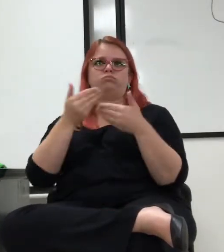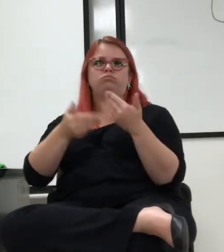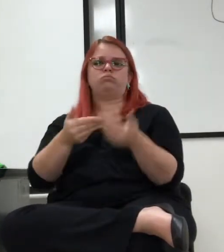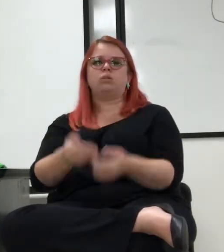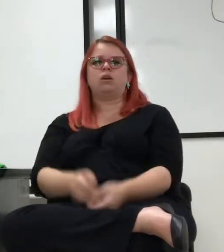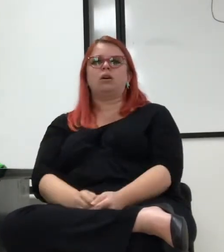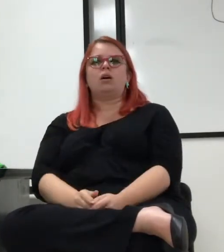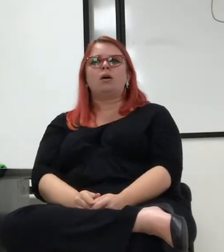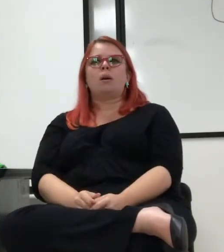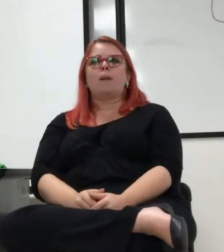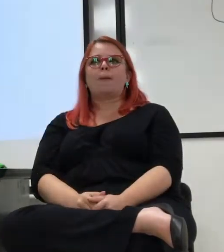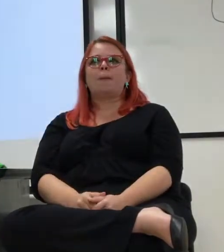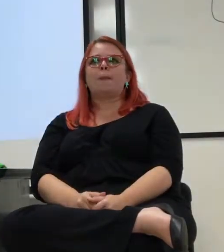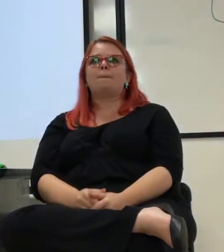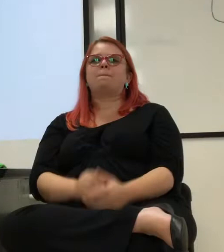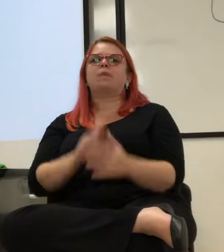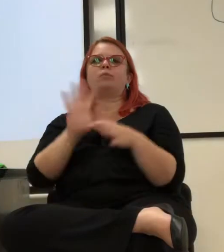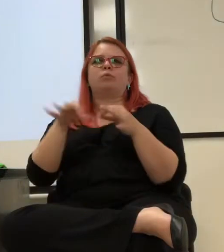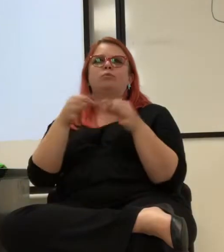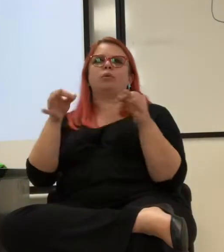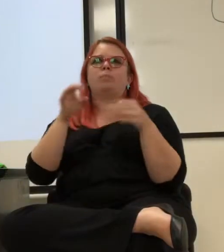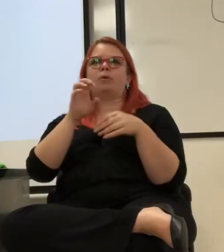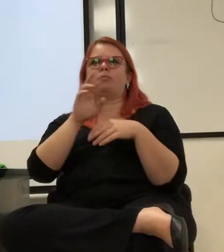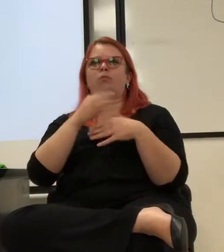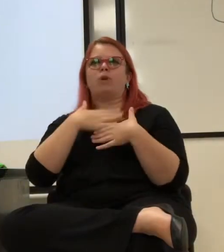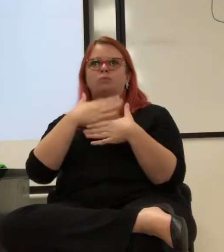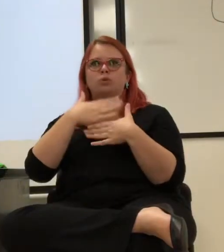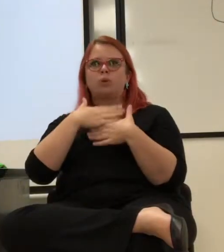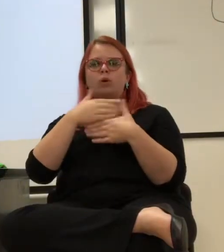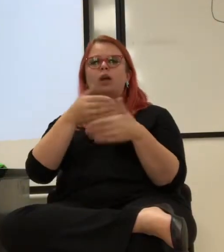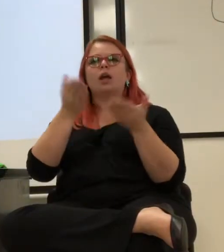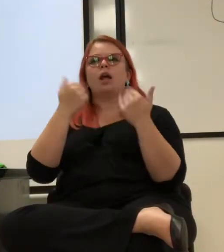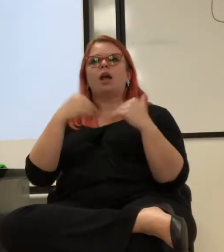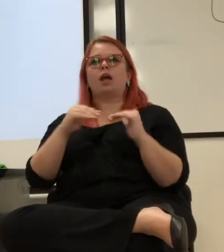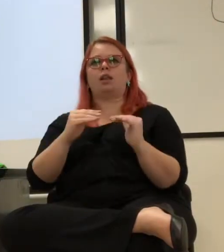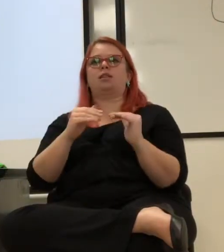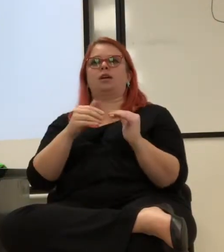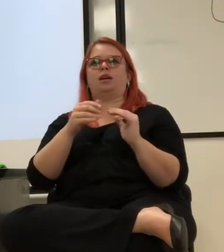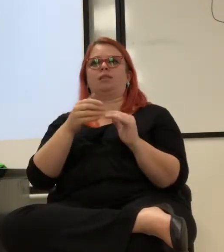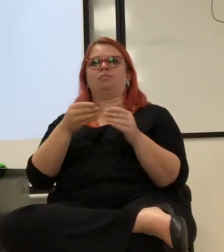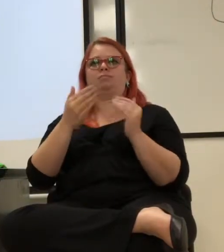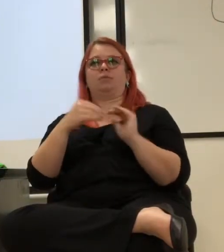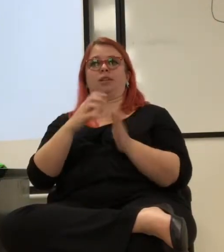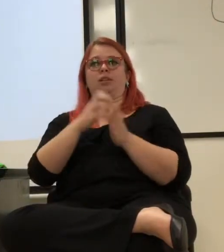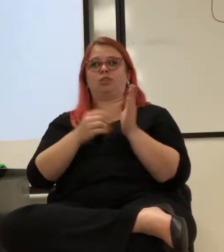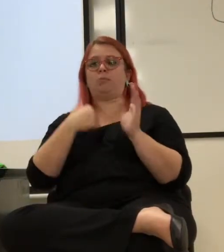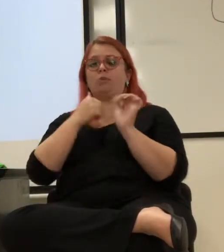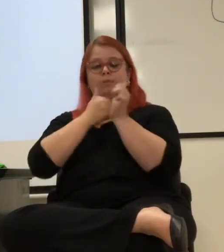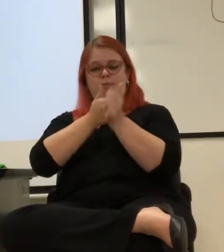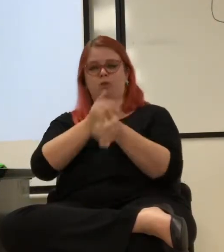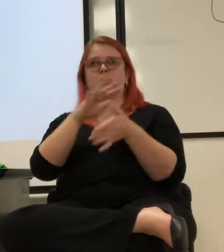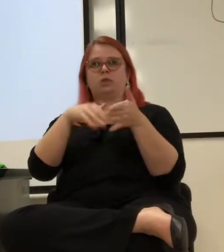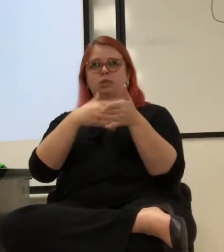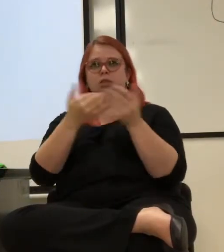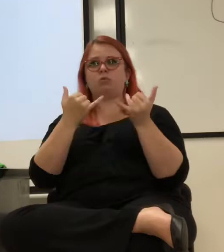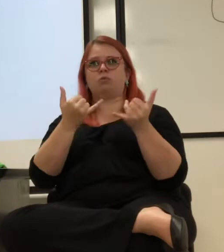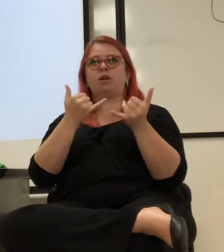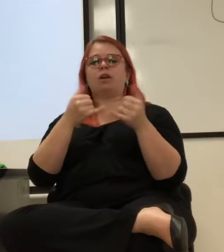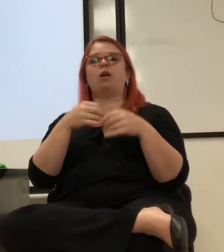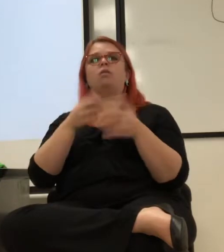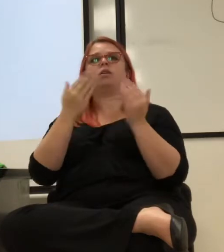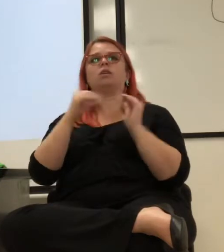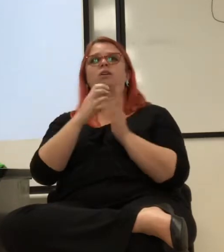Close the door in respiratory. Move on to the next chapter, which is on the schedule, right on schedule,